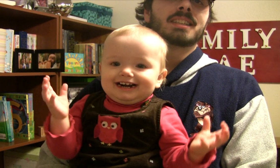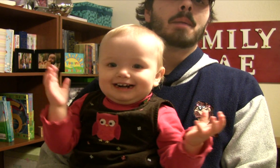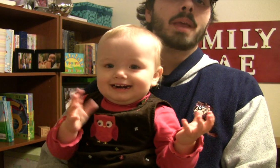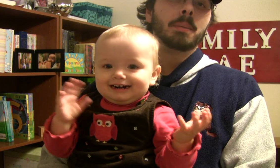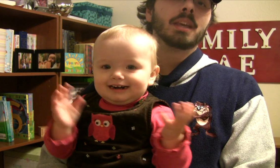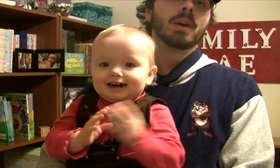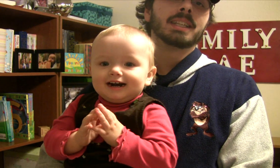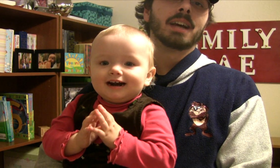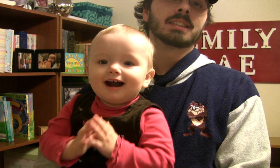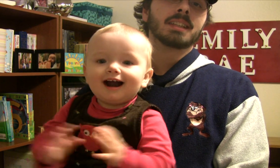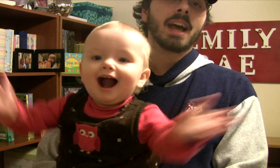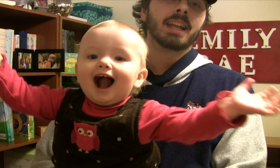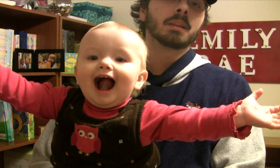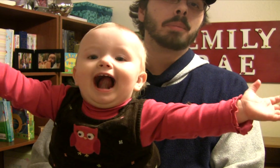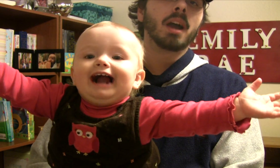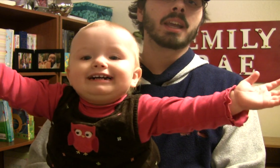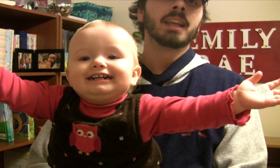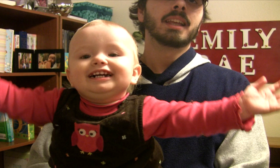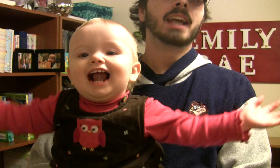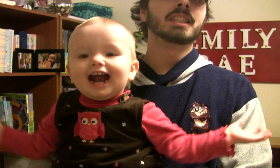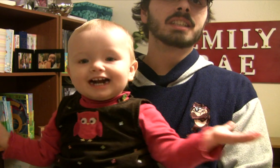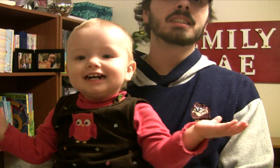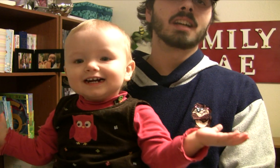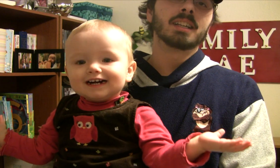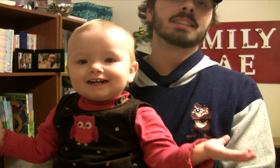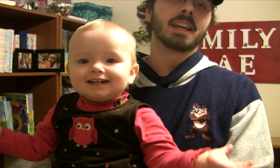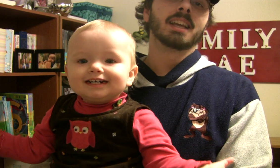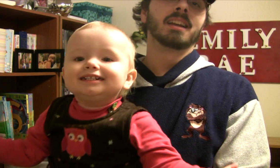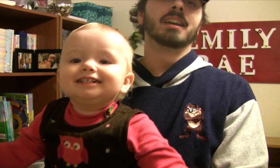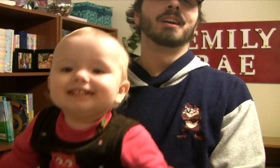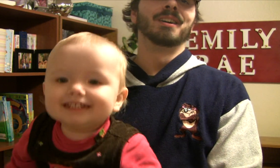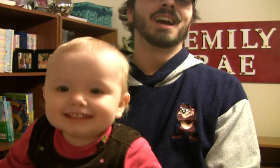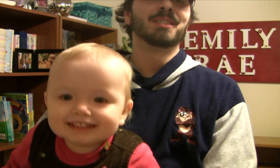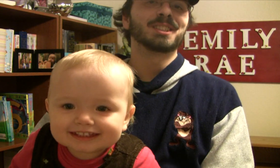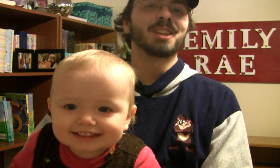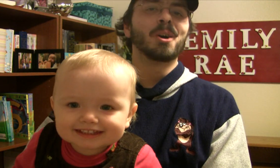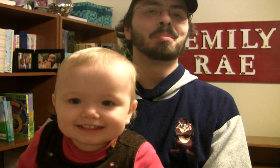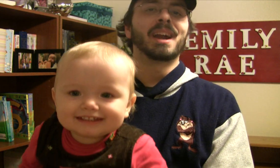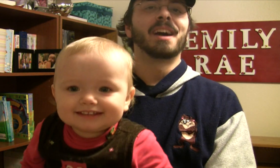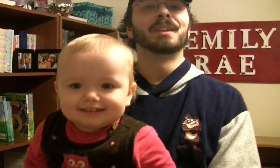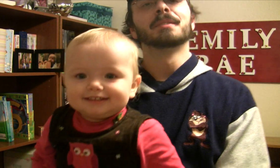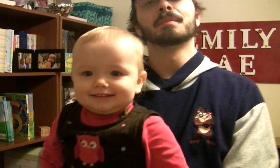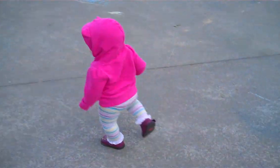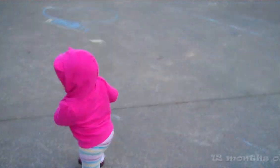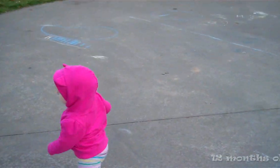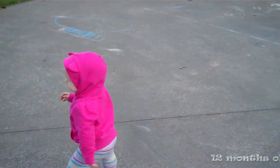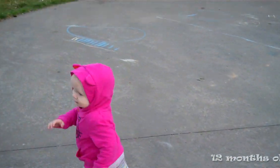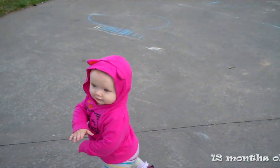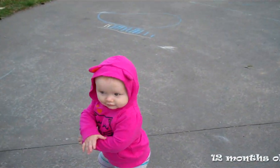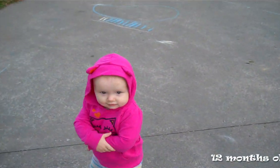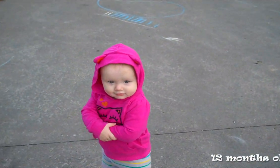saw a baby going down a slide at the park and she just started signing it on her own. I was so proud. Did you see the baby?